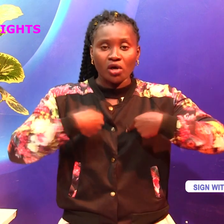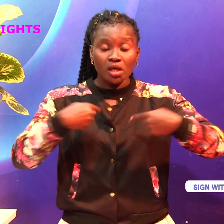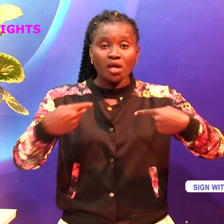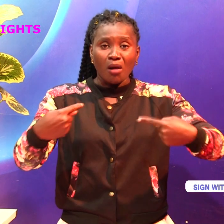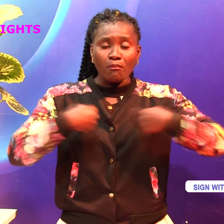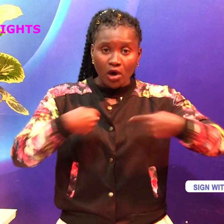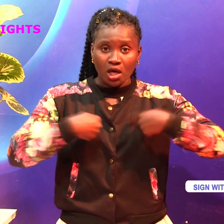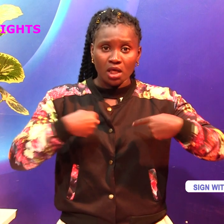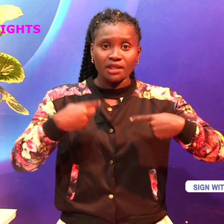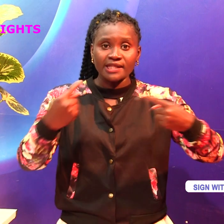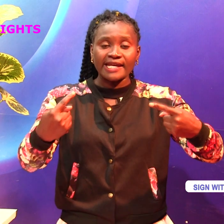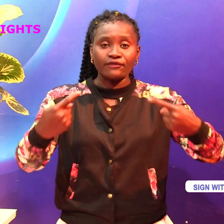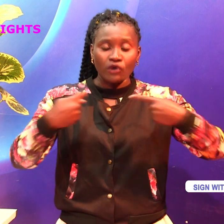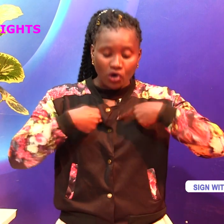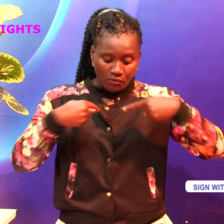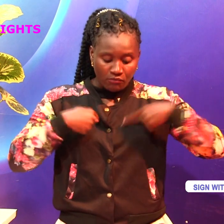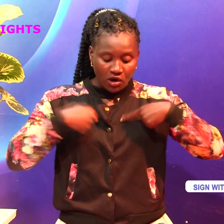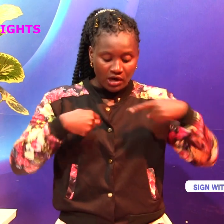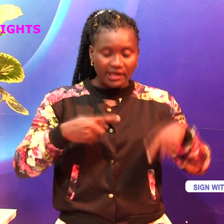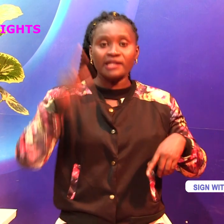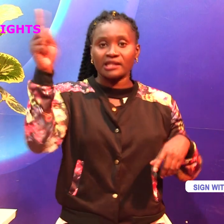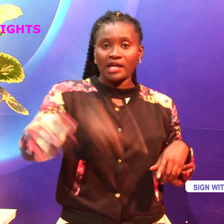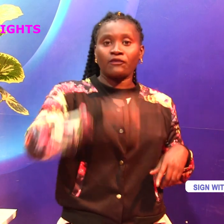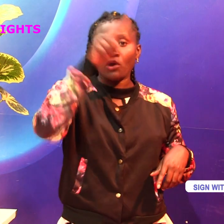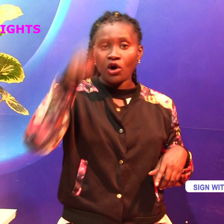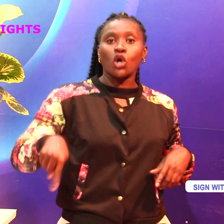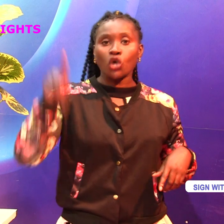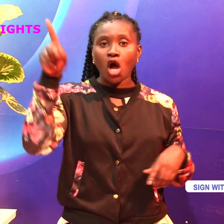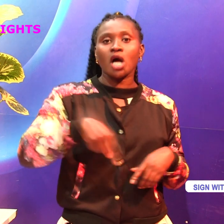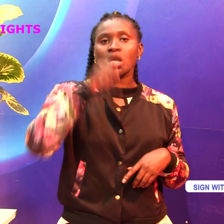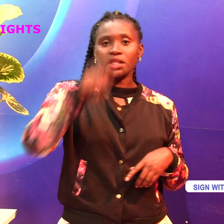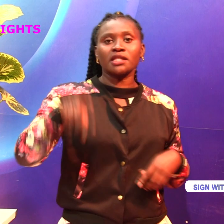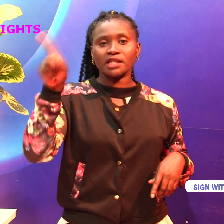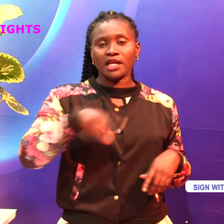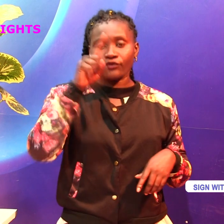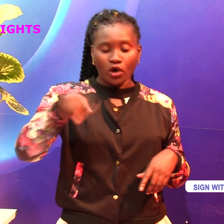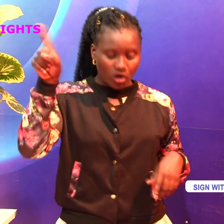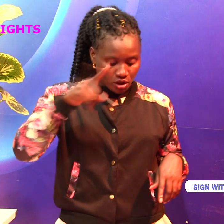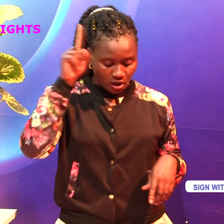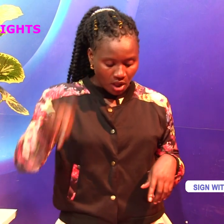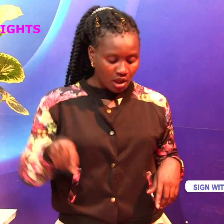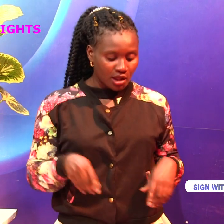mock. Mock. This is a sign for mock, and then it's a sign for wrong. This is a sign for wrong.